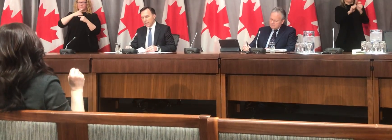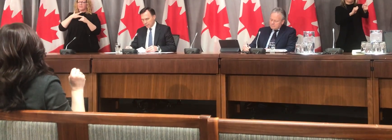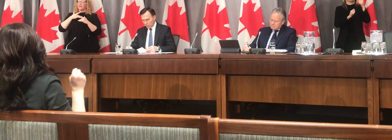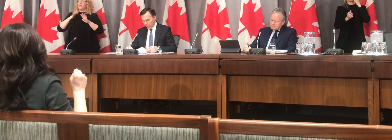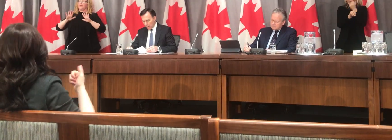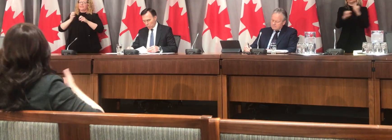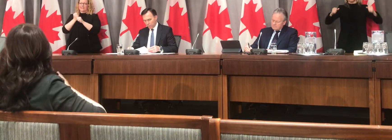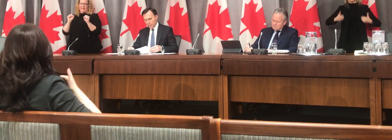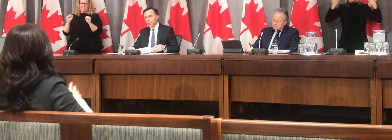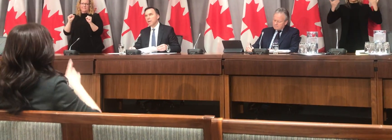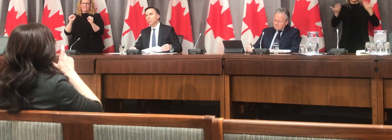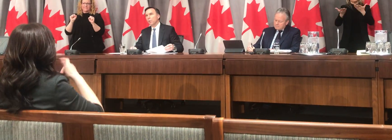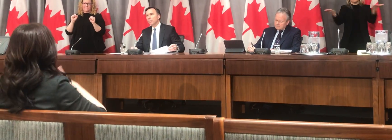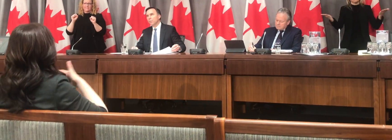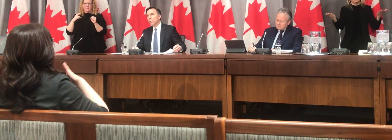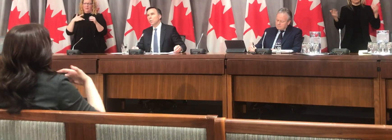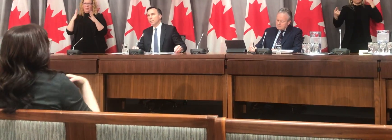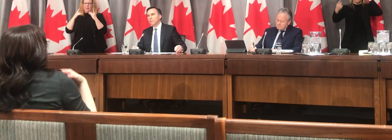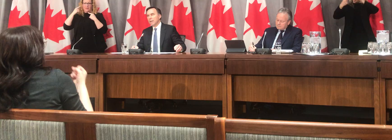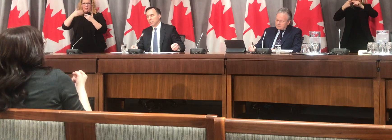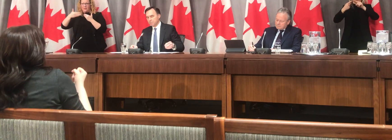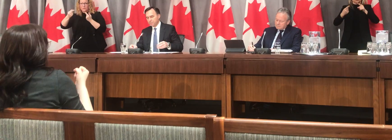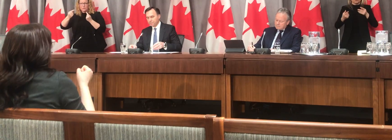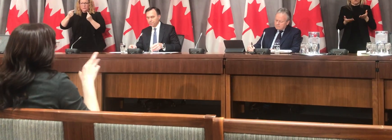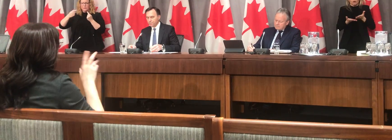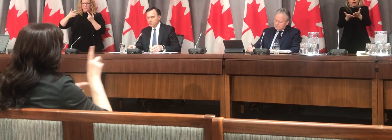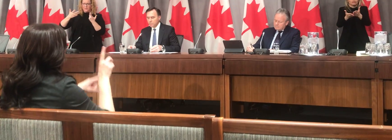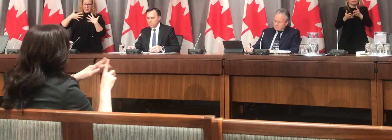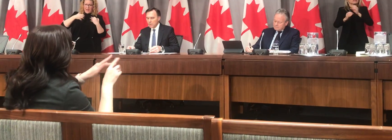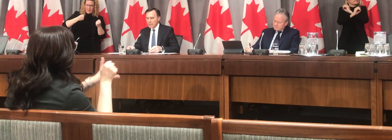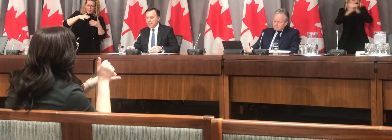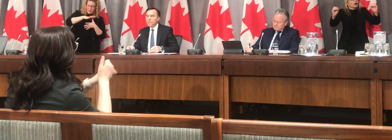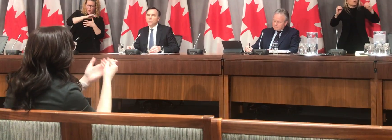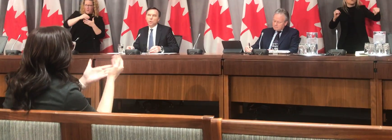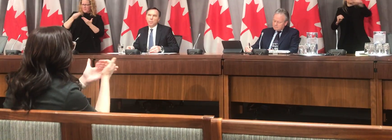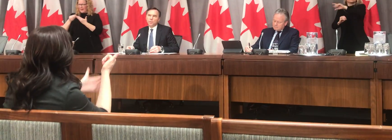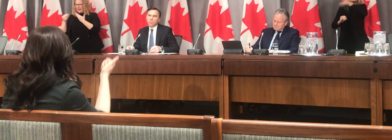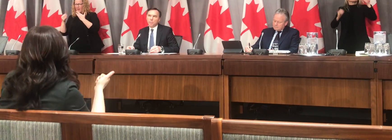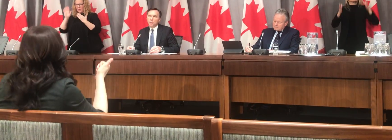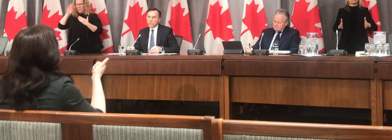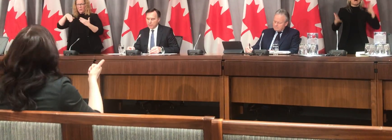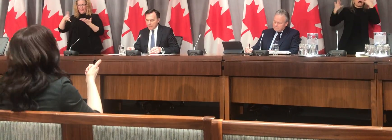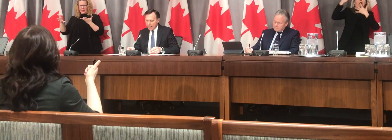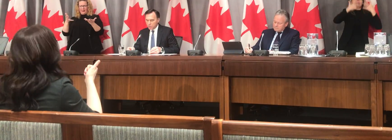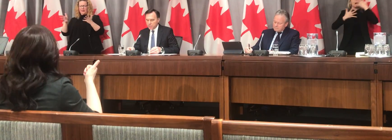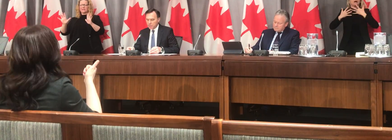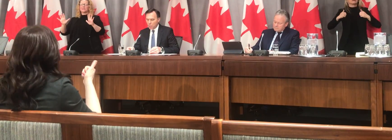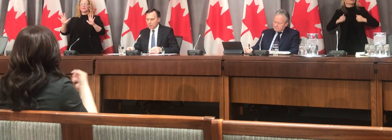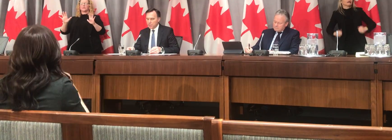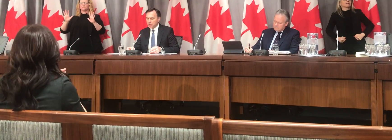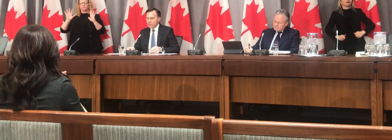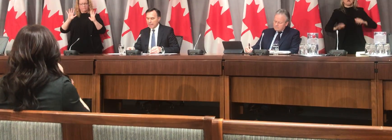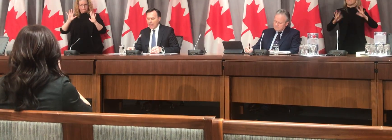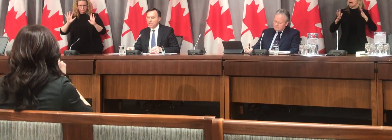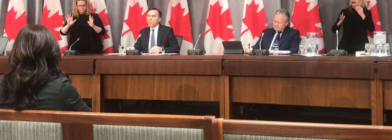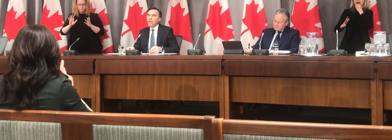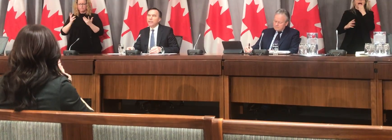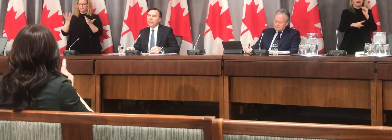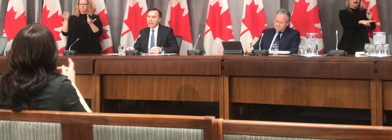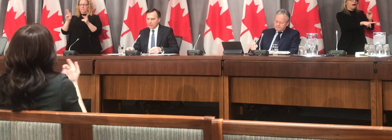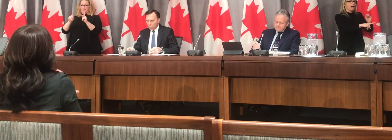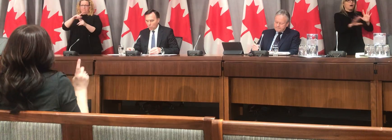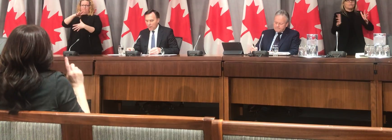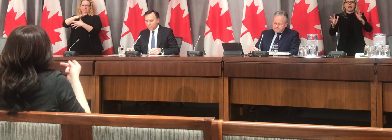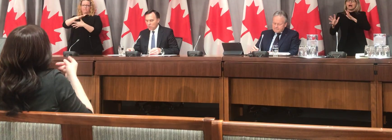about protecting their health and putting food on the table. This new measure builds on the announcement the Prime Minister made last